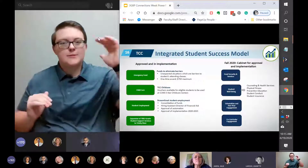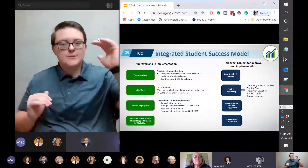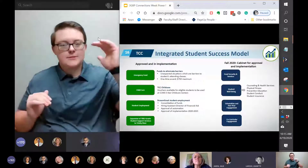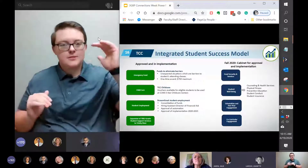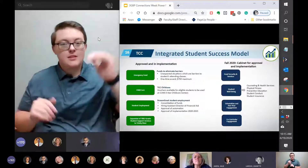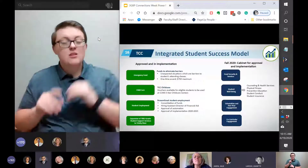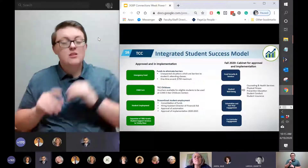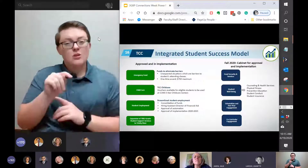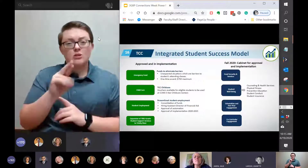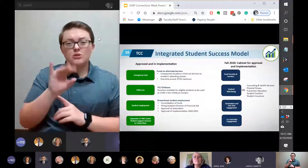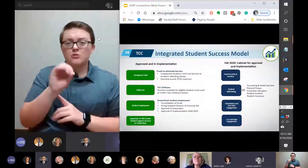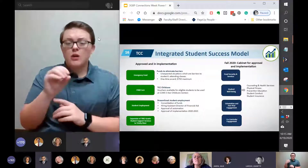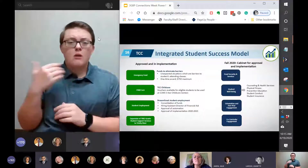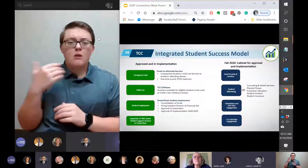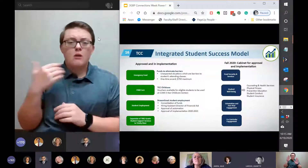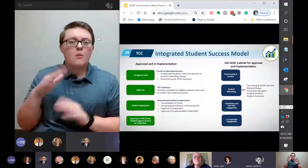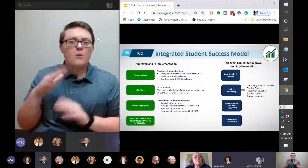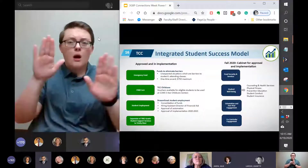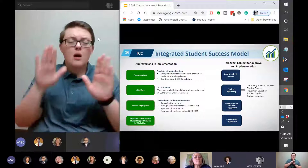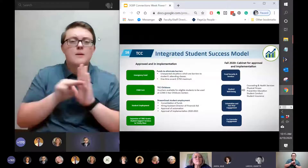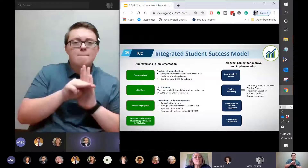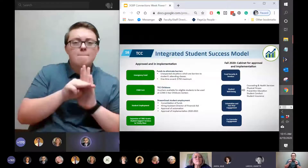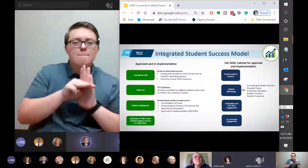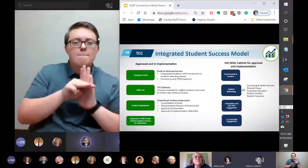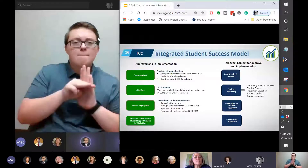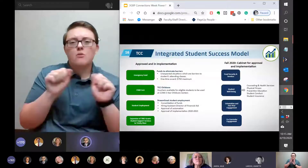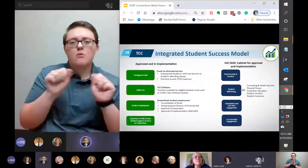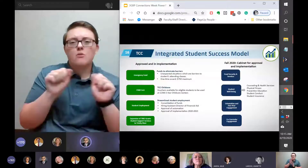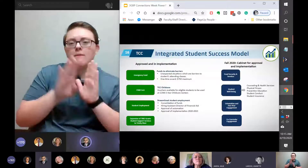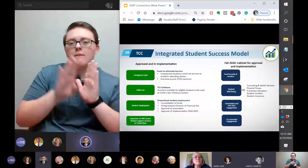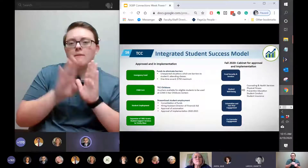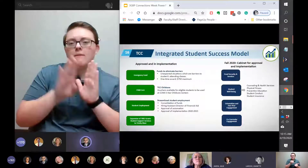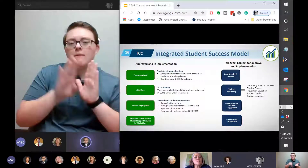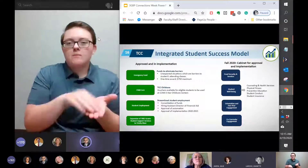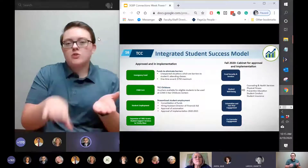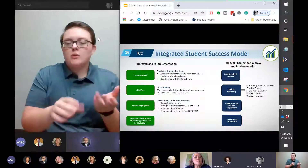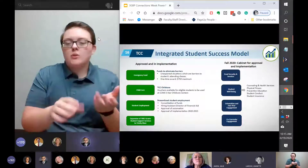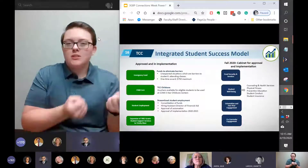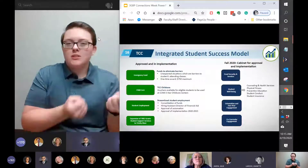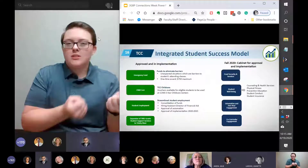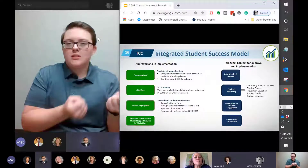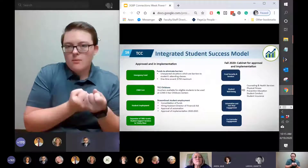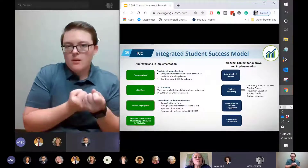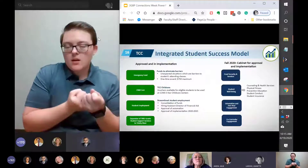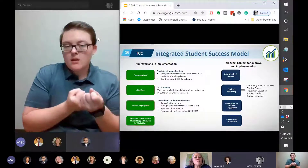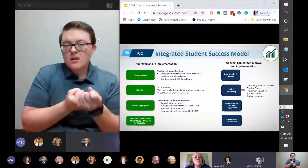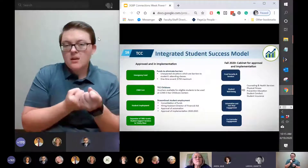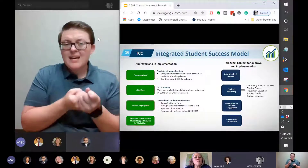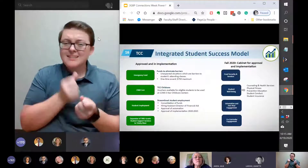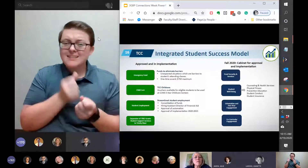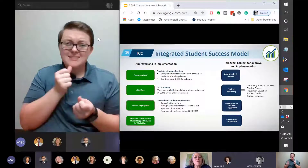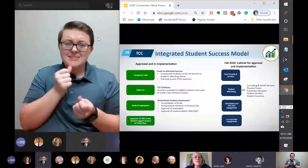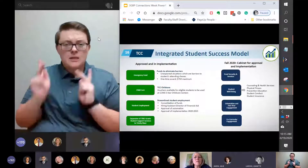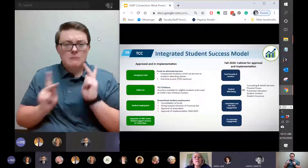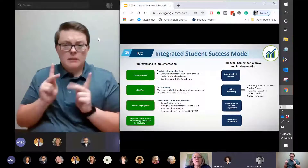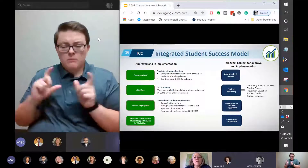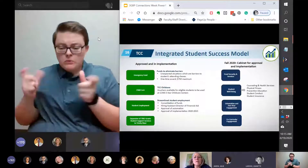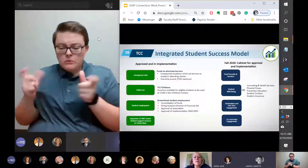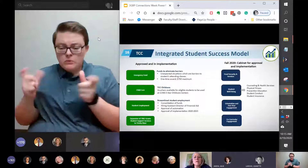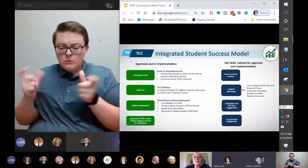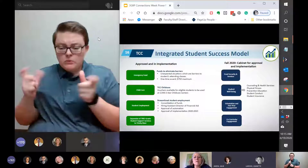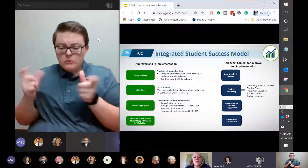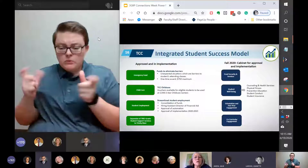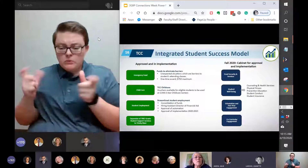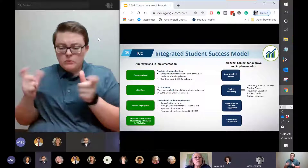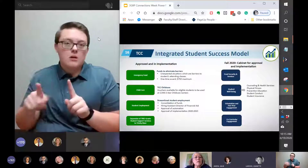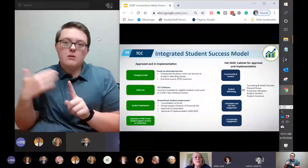build sources of support for all of our students. So even though it's a small population, there's a lot of good that